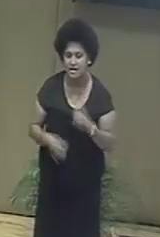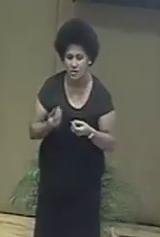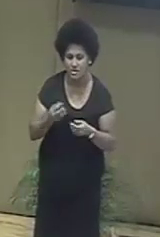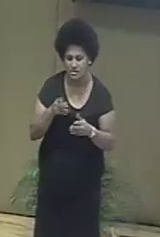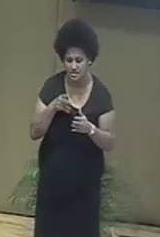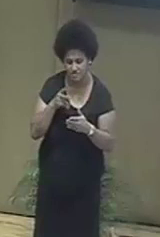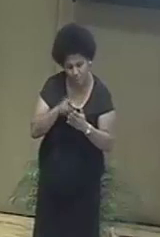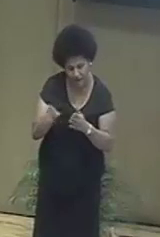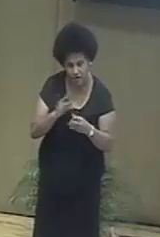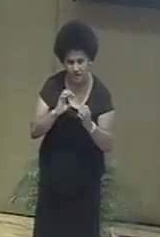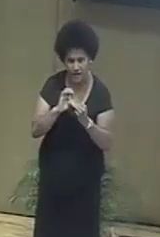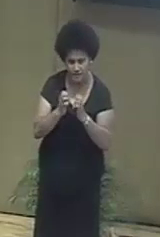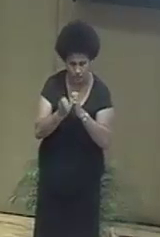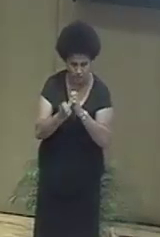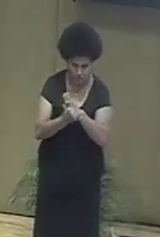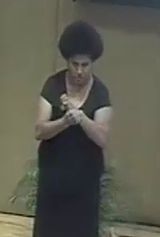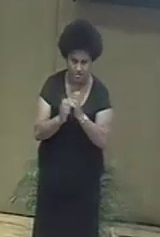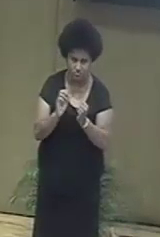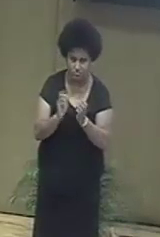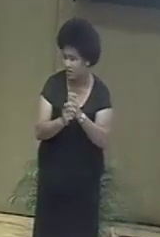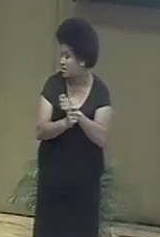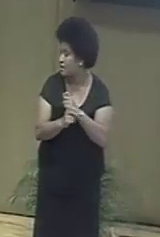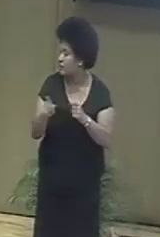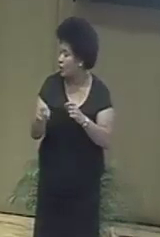just a part of the evolution of learning.